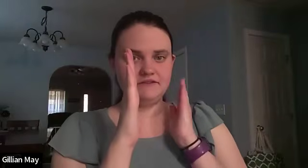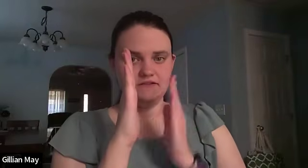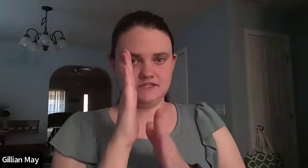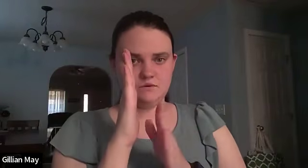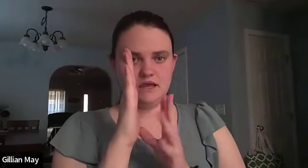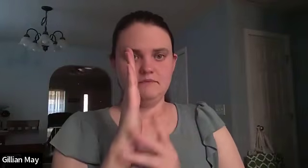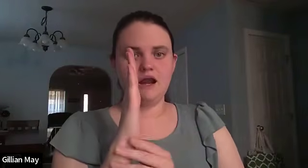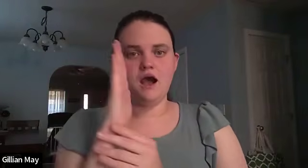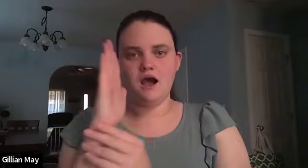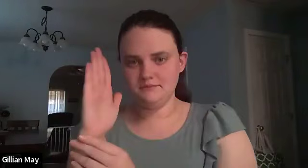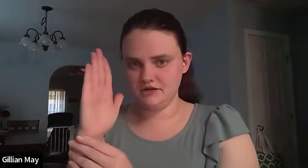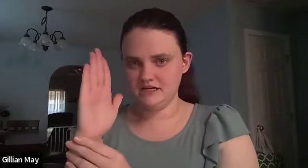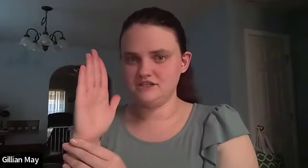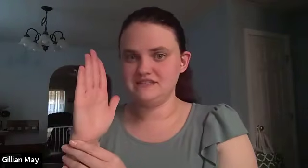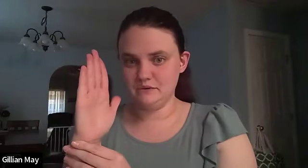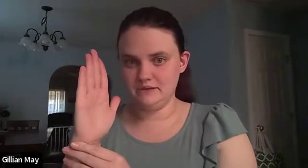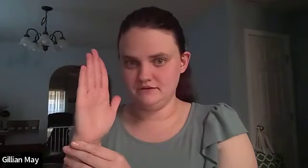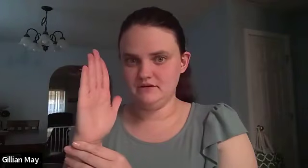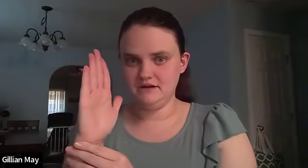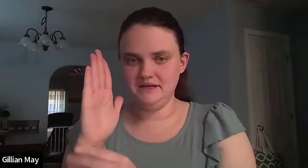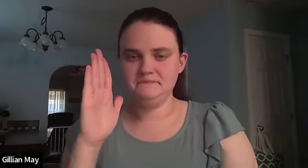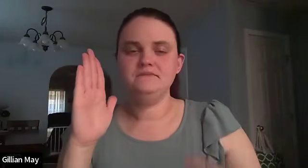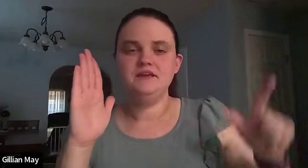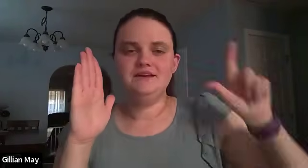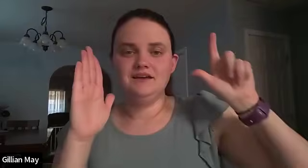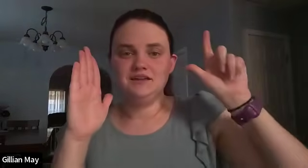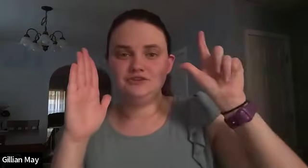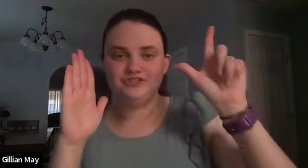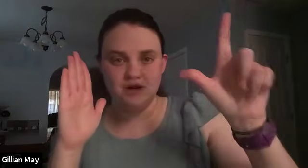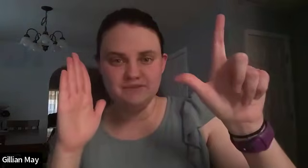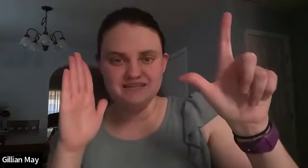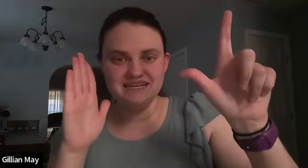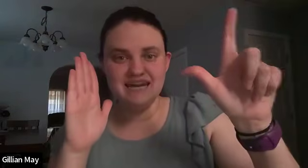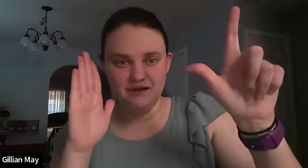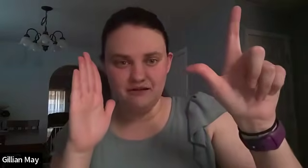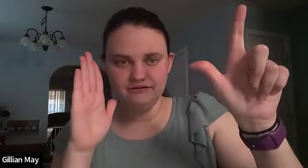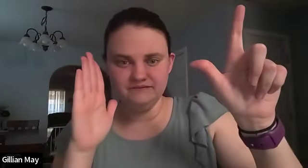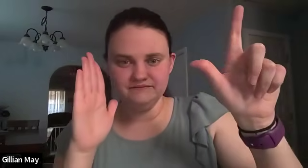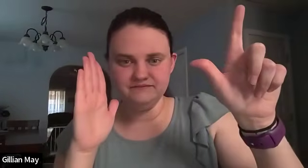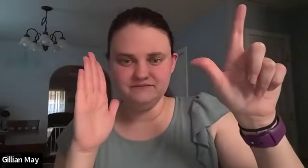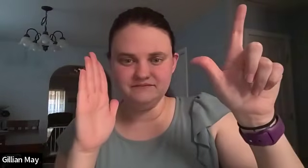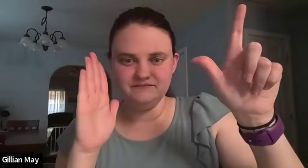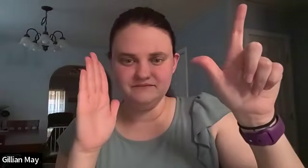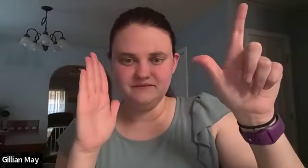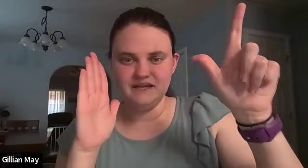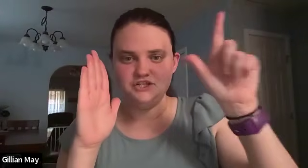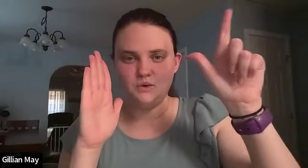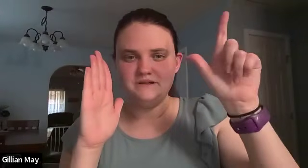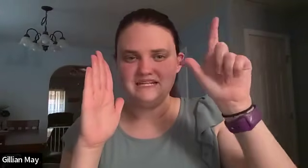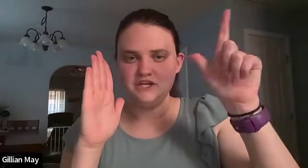it this way, but I'm turning it so you can see what I'm doing, all right? Your dominant is in an L, and you're going to take